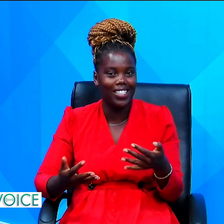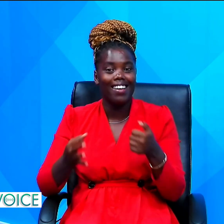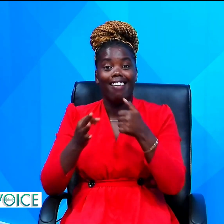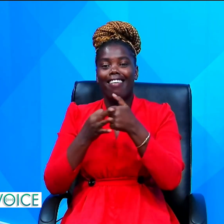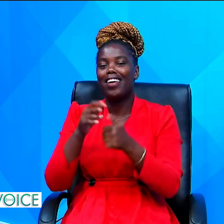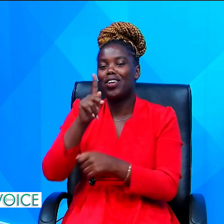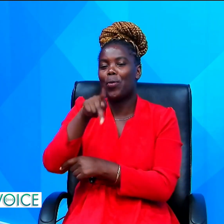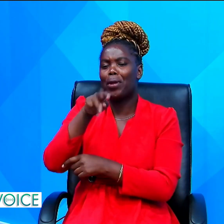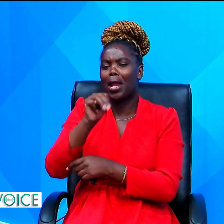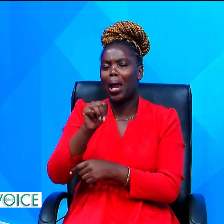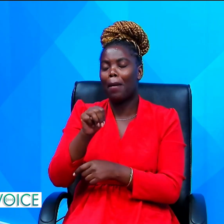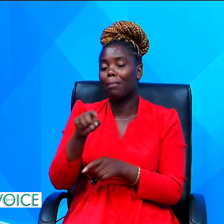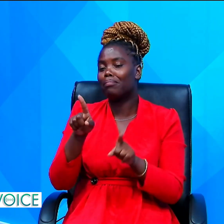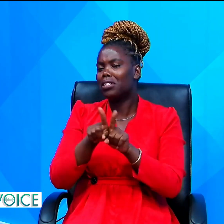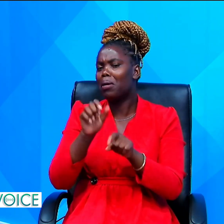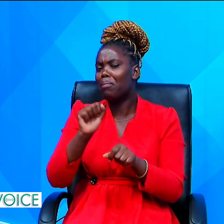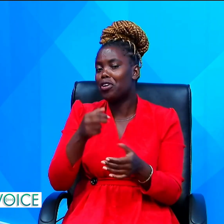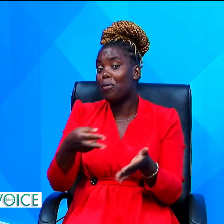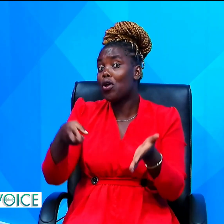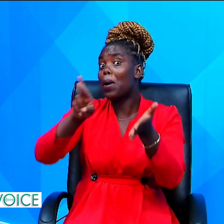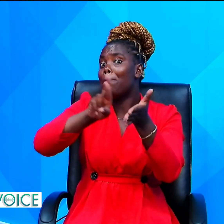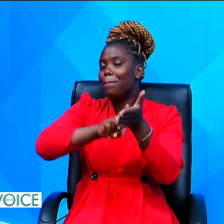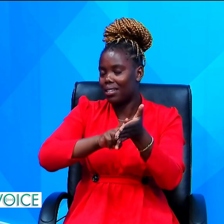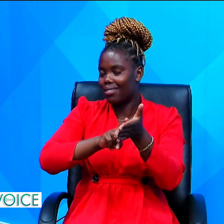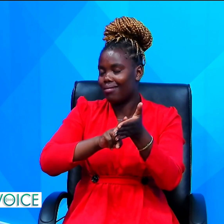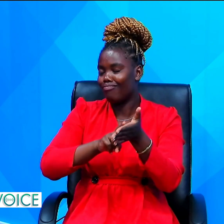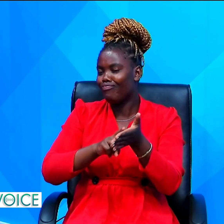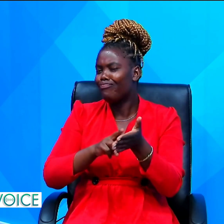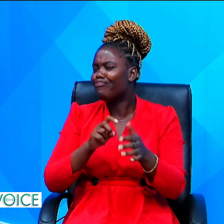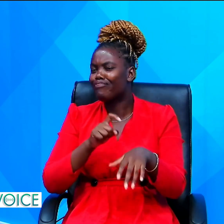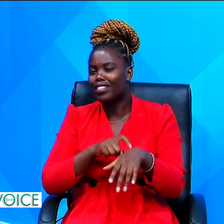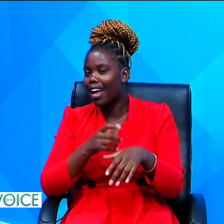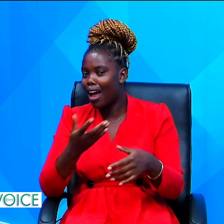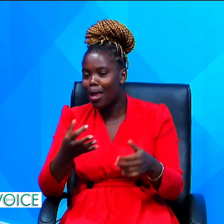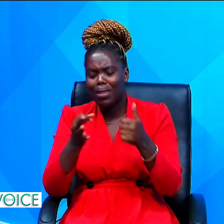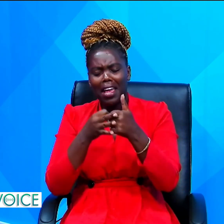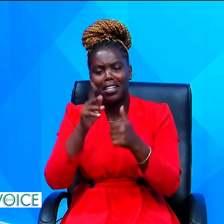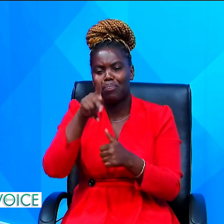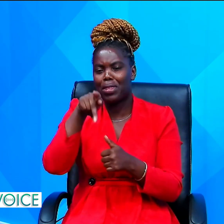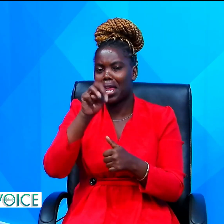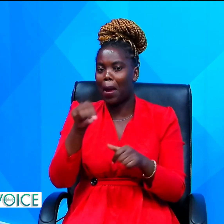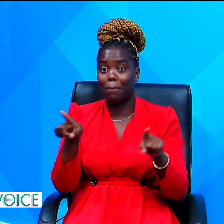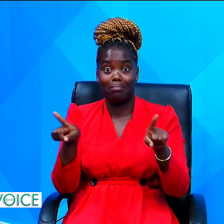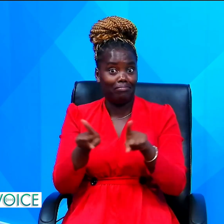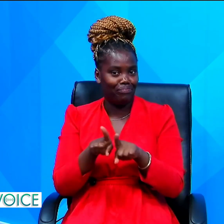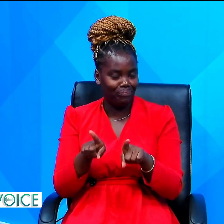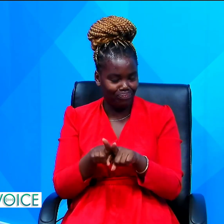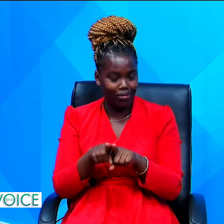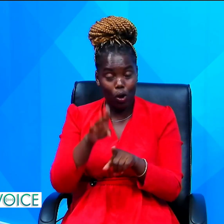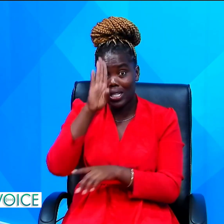at 8 p.m. and also we have a repeat on Sunday at 8